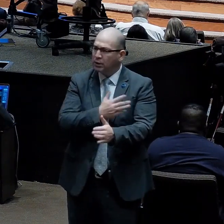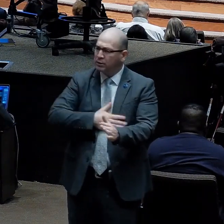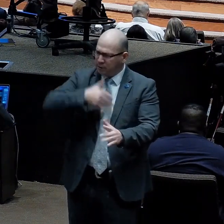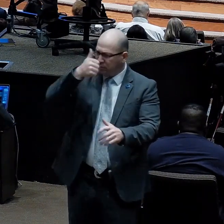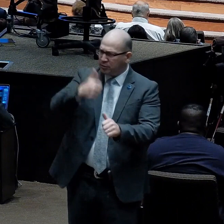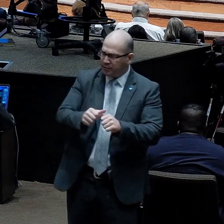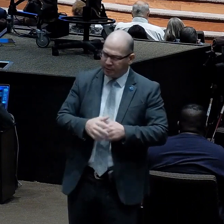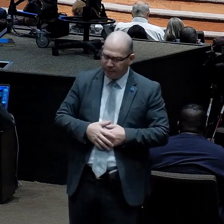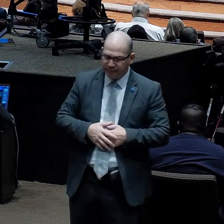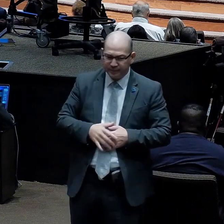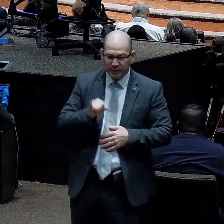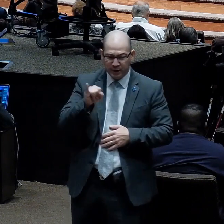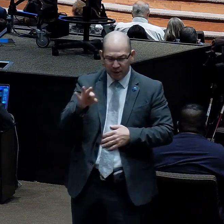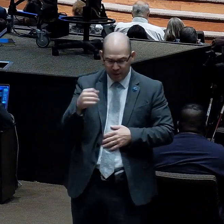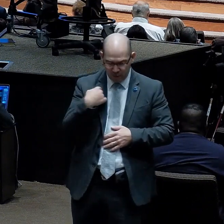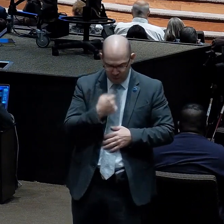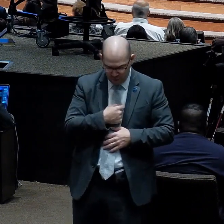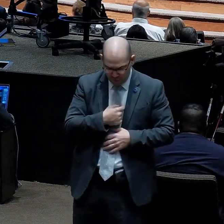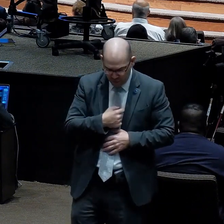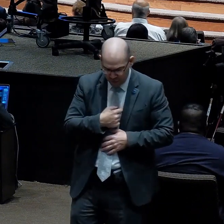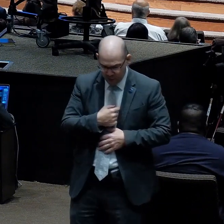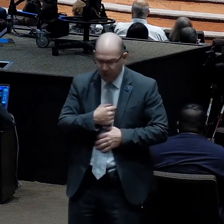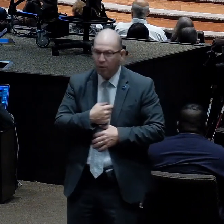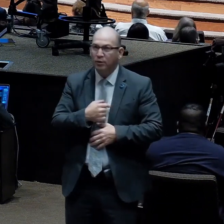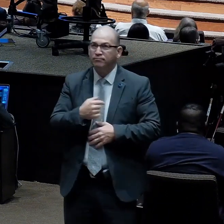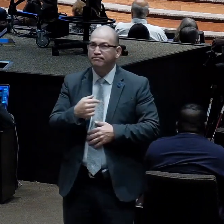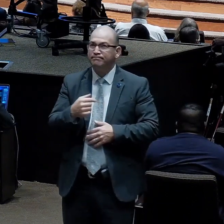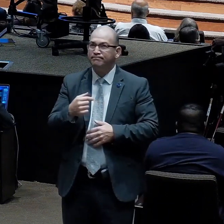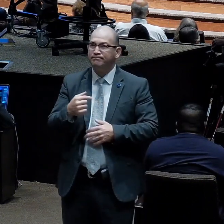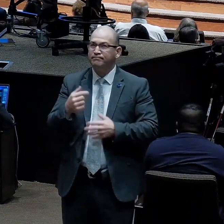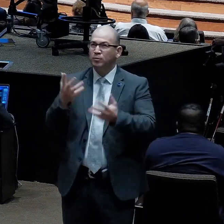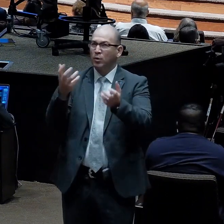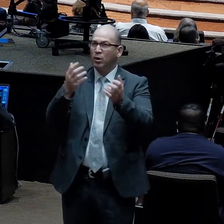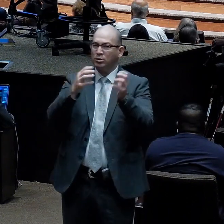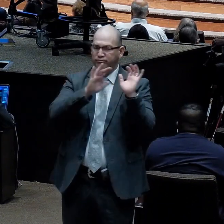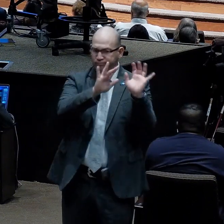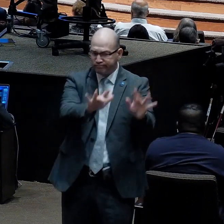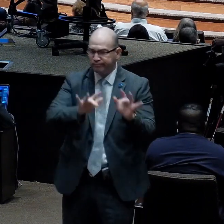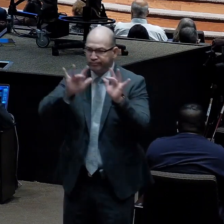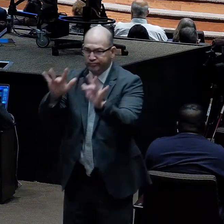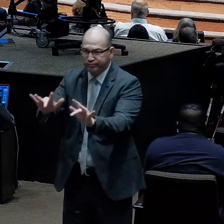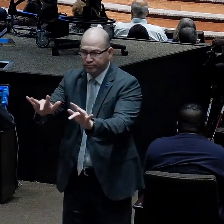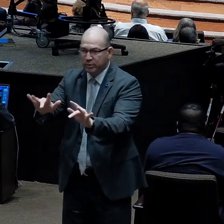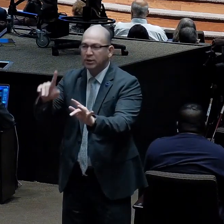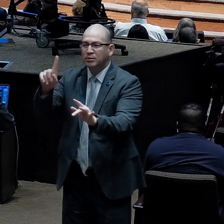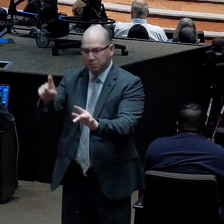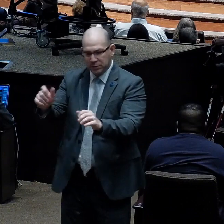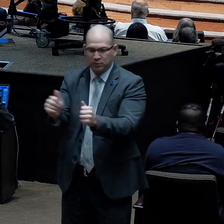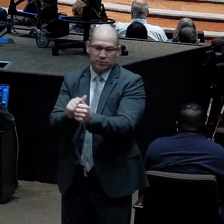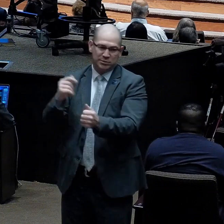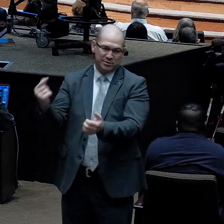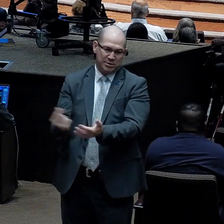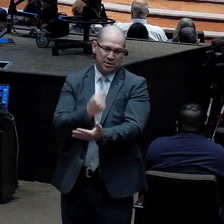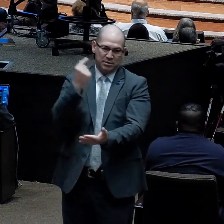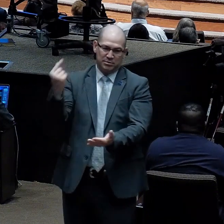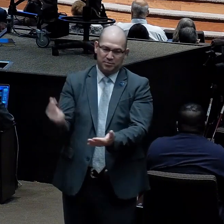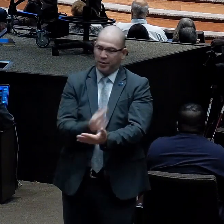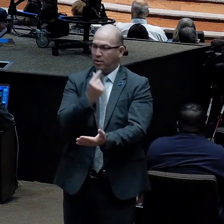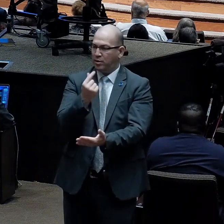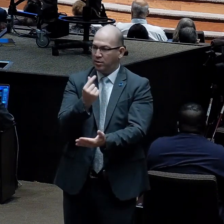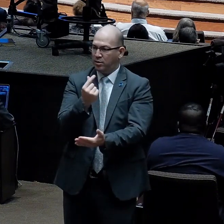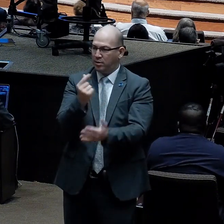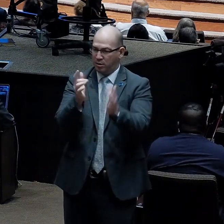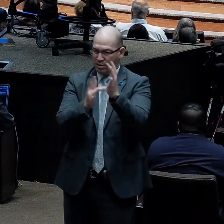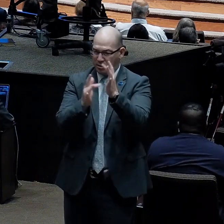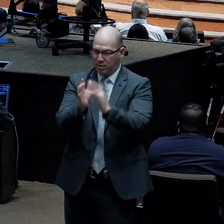If we're going to show mercy, we must show it with the gospel. A biblical Christian lifts